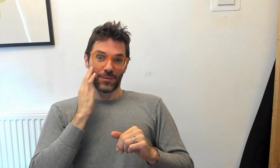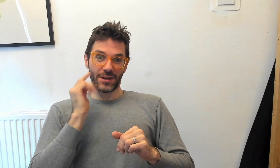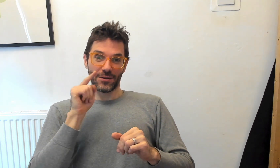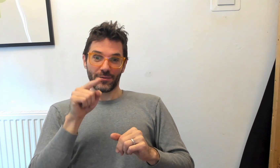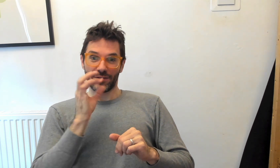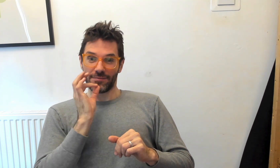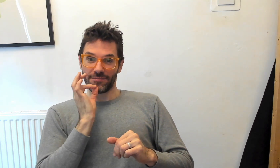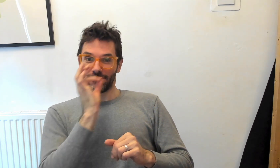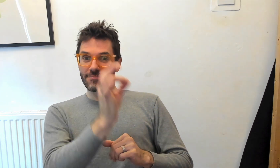Firstly, when you